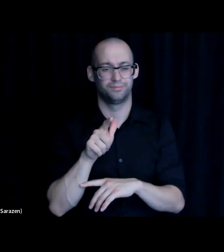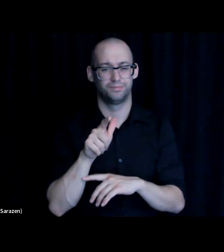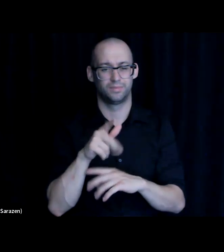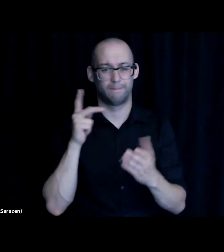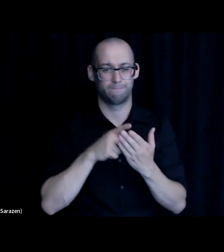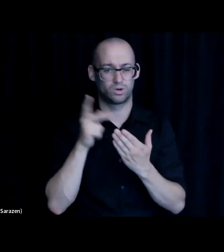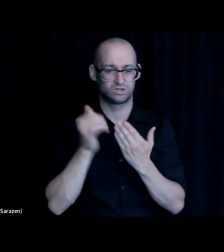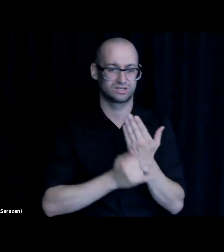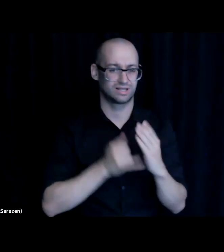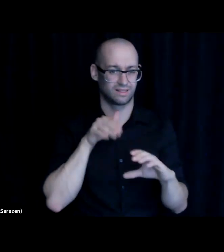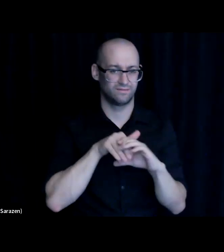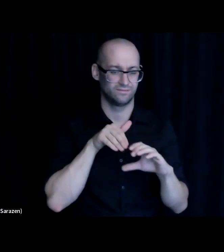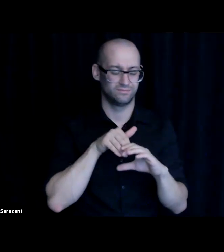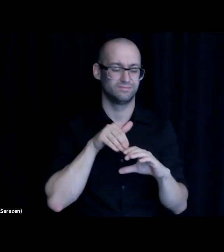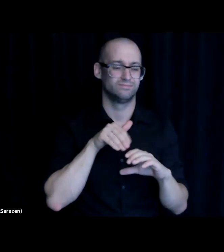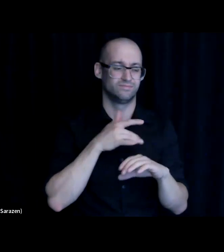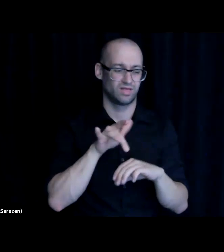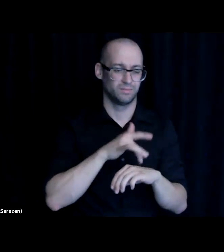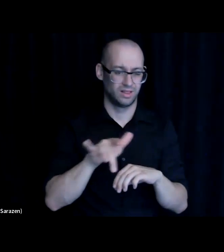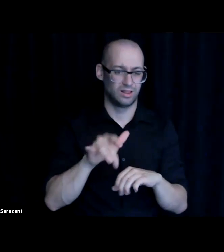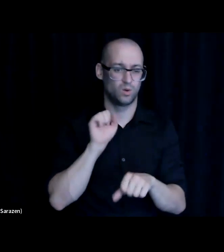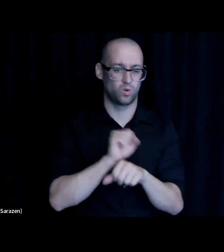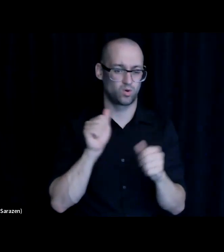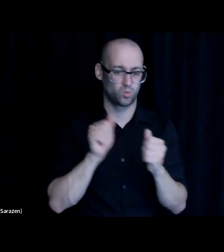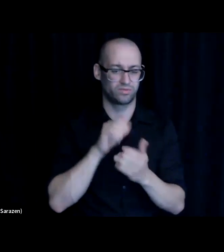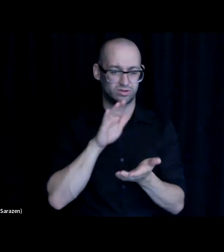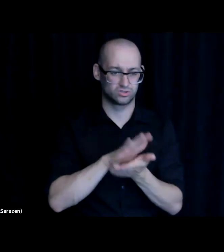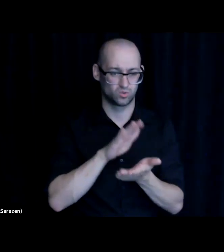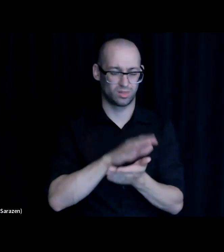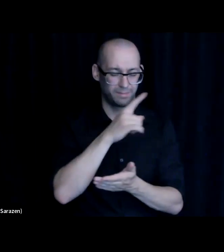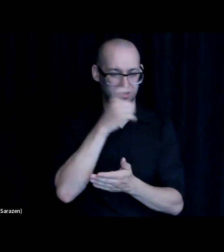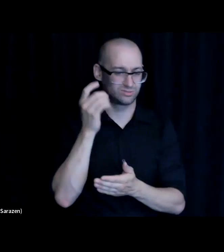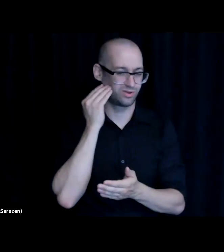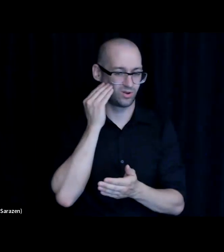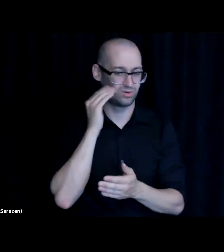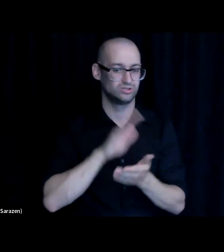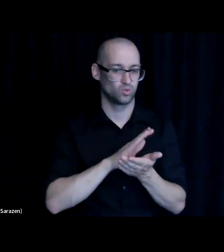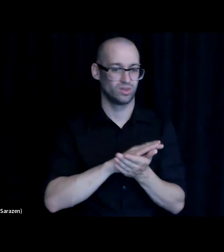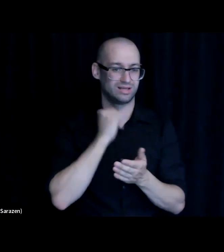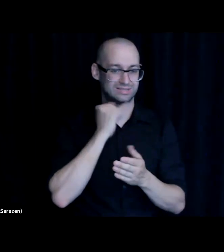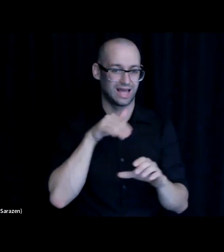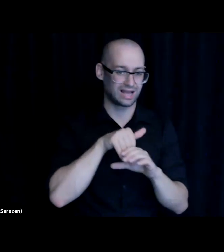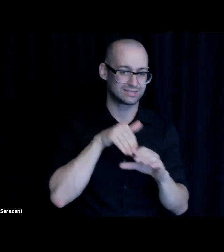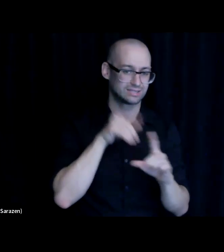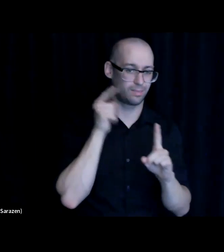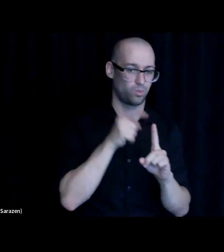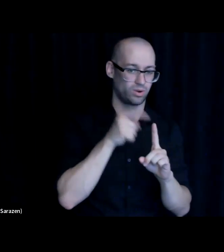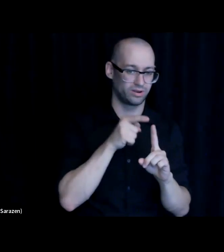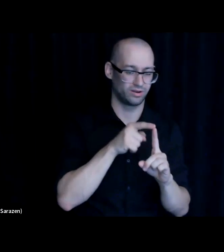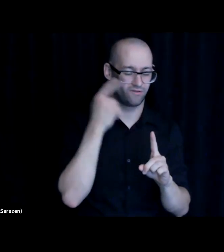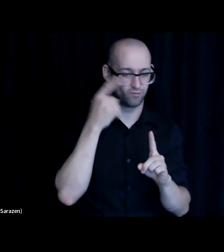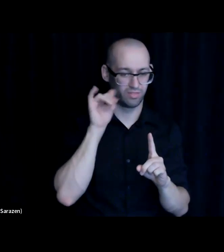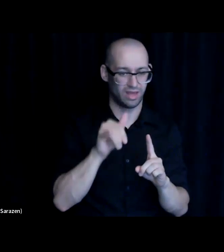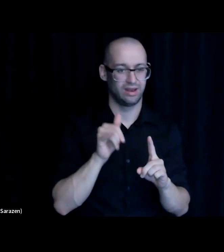were available through work with the schools, because we knew schools were the access point for other broadband initiatives. And